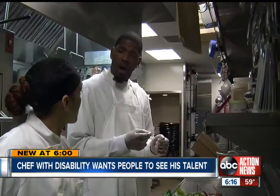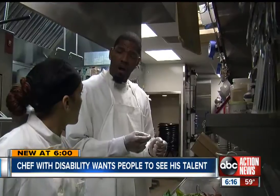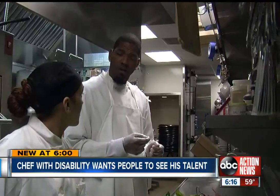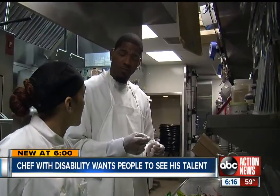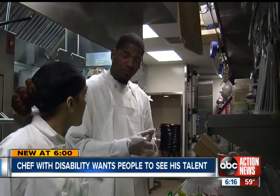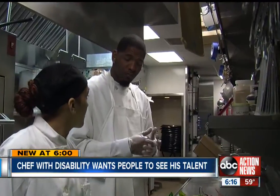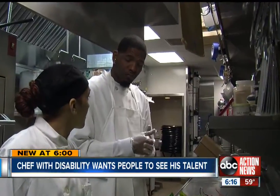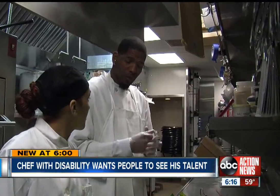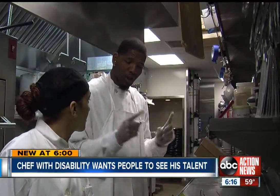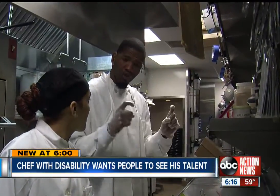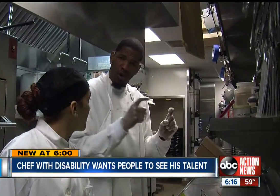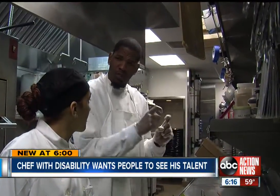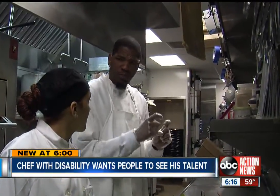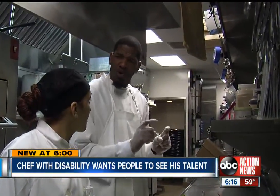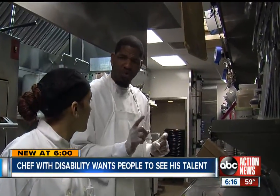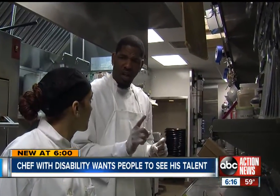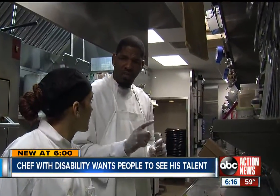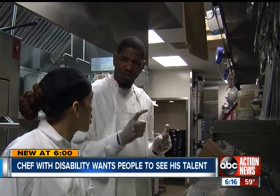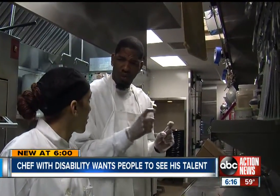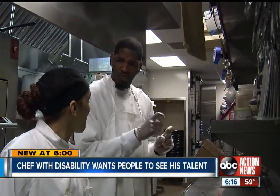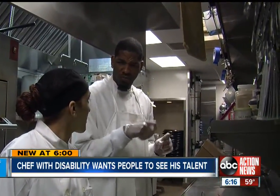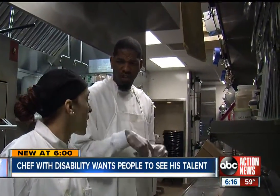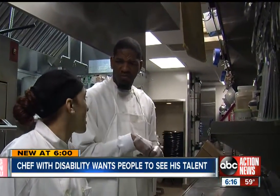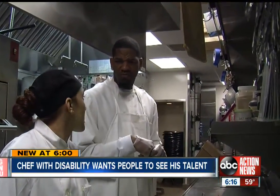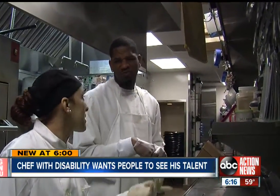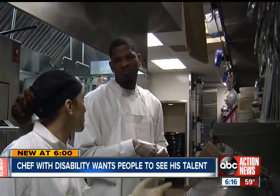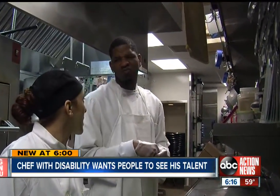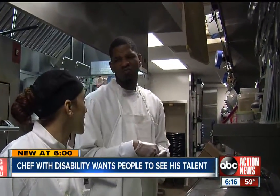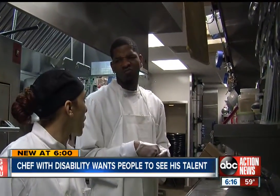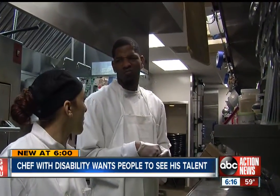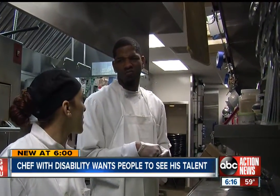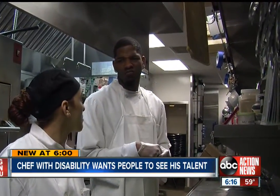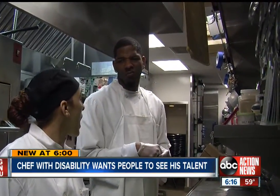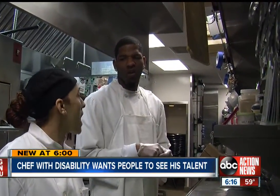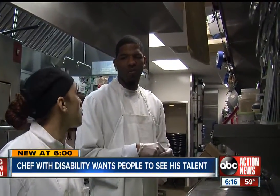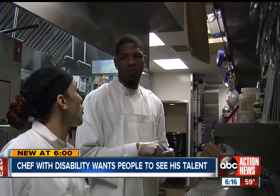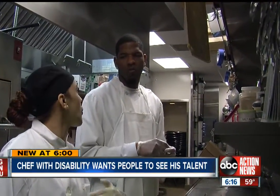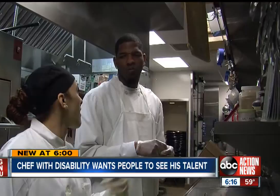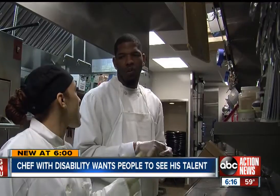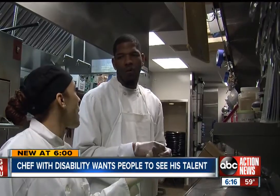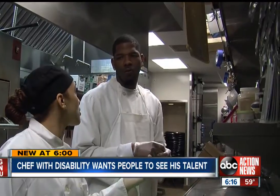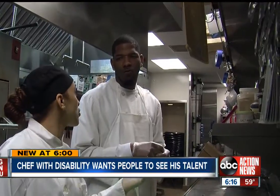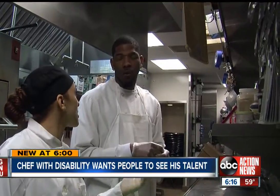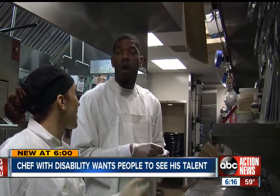He's not stopping there. Charleston's next goal, to be head chef. Serena Fazan, ABC Action News.